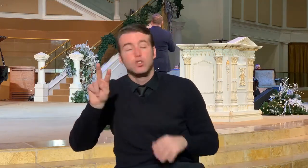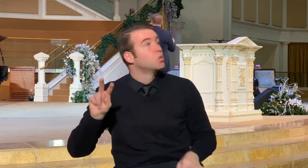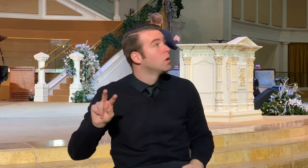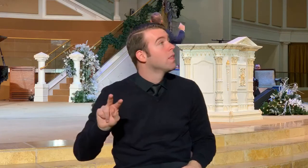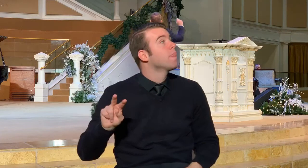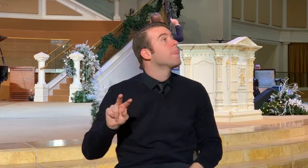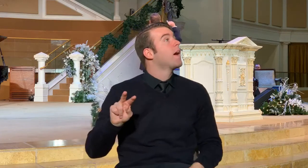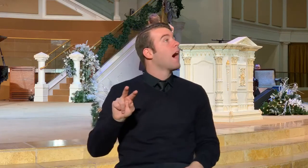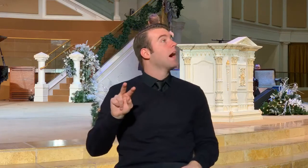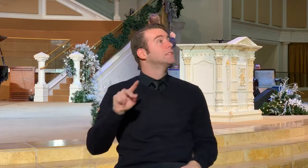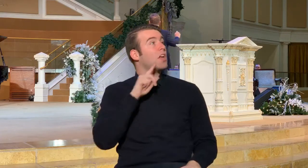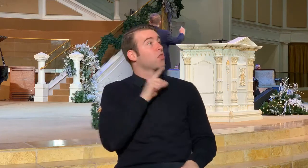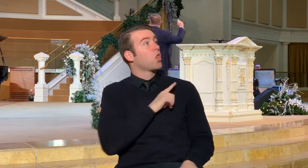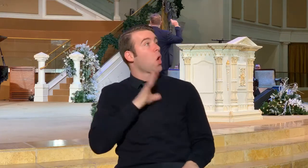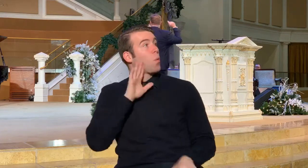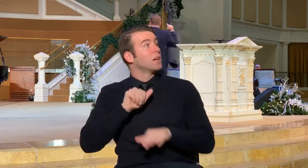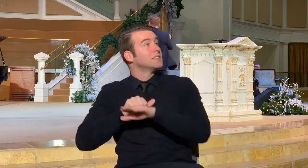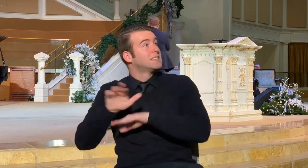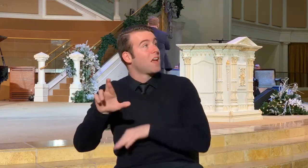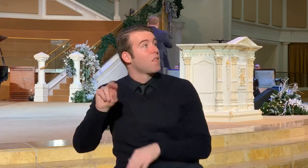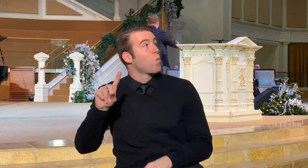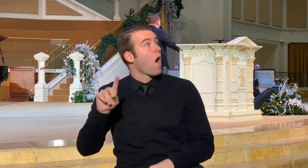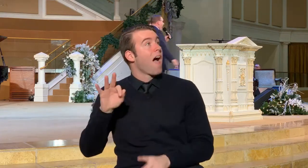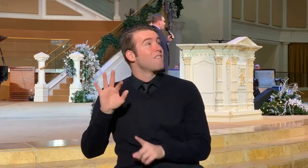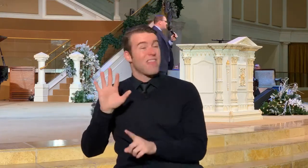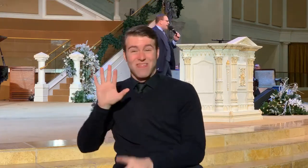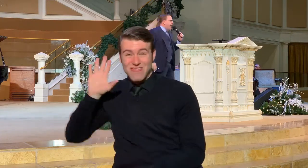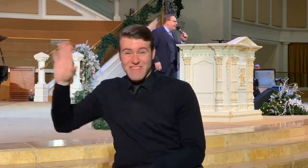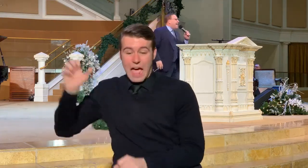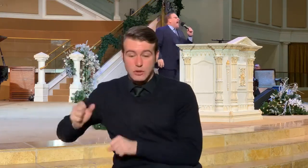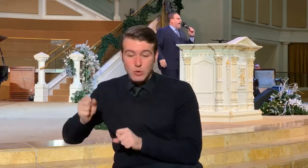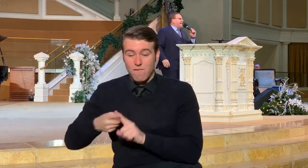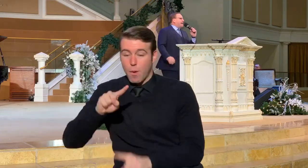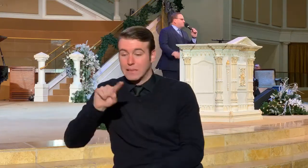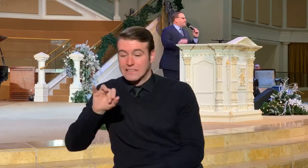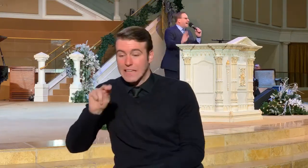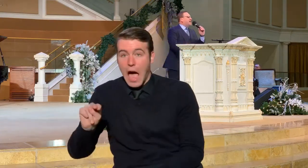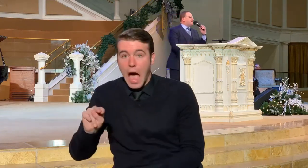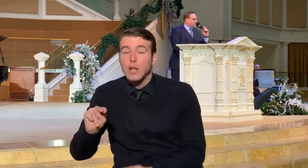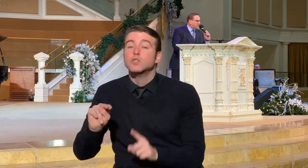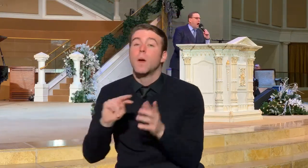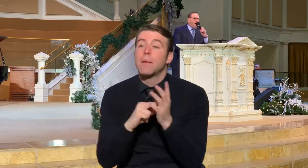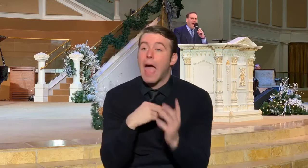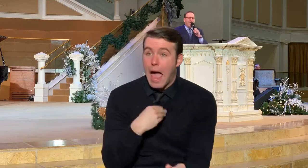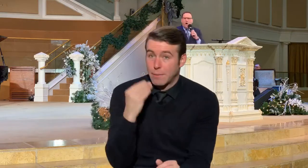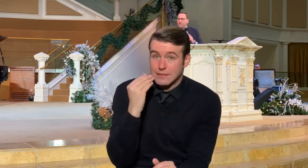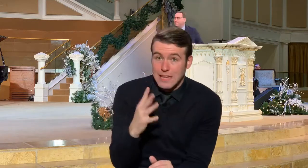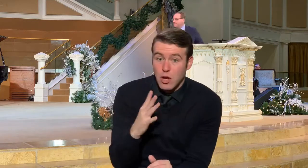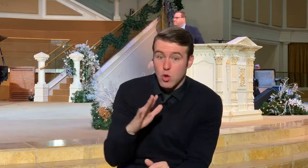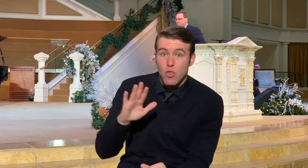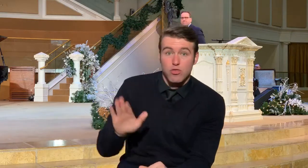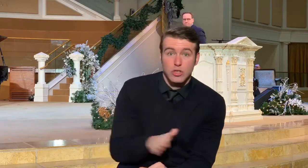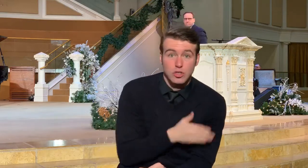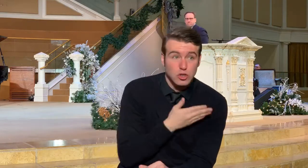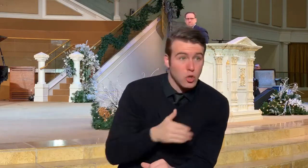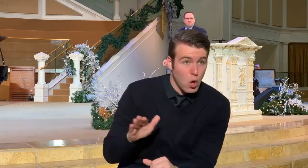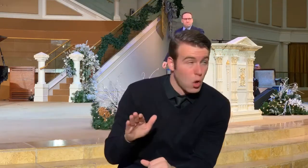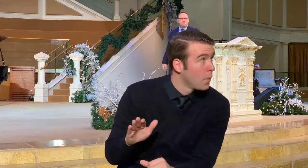shall send the rod of thy strength out of Zion. I came to tell you the song ain't